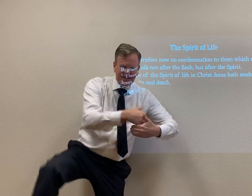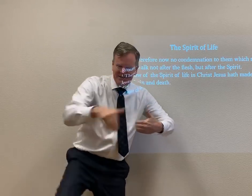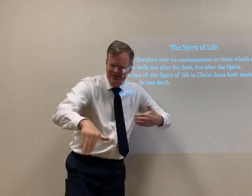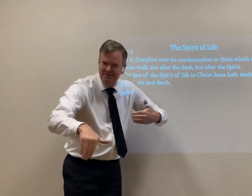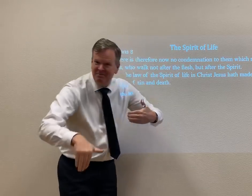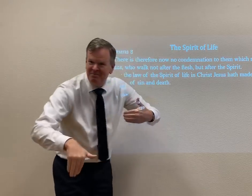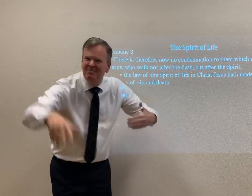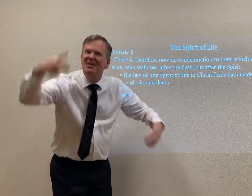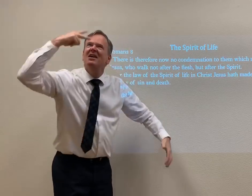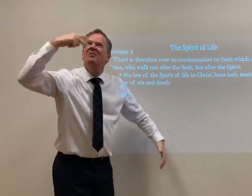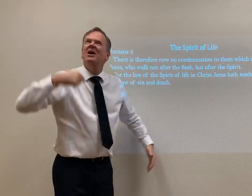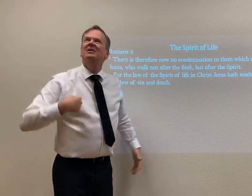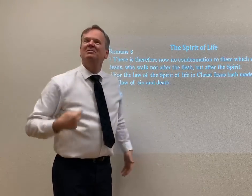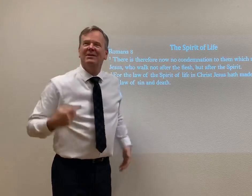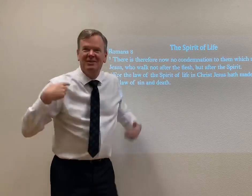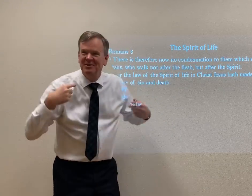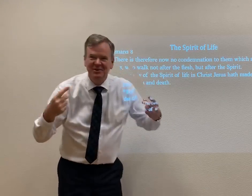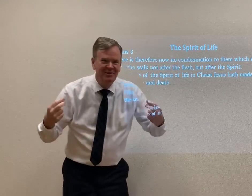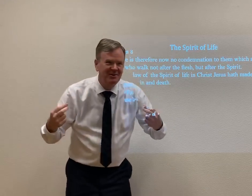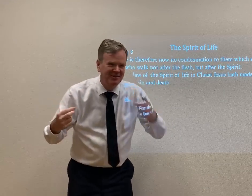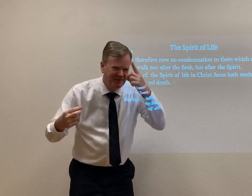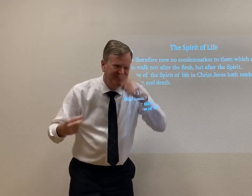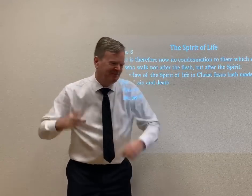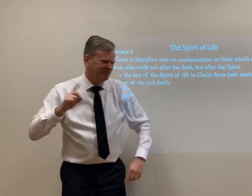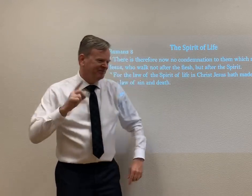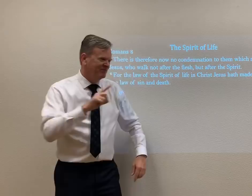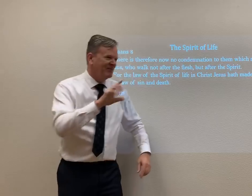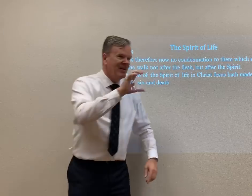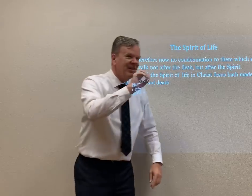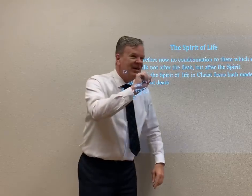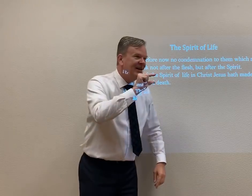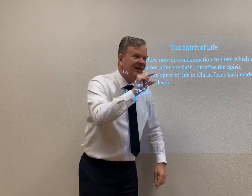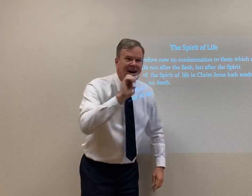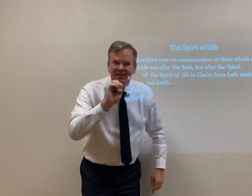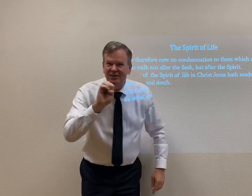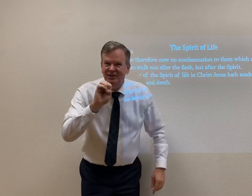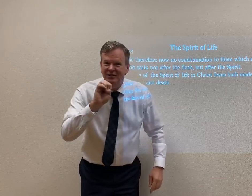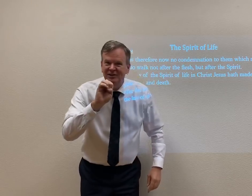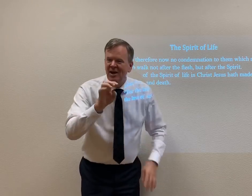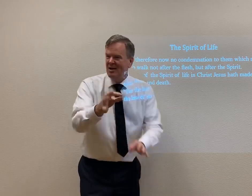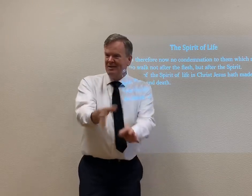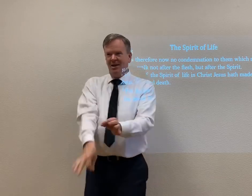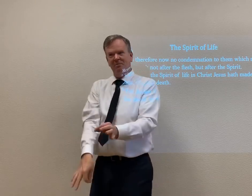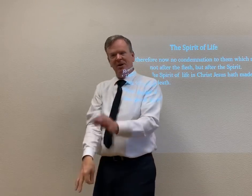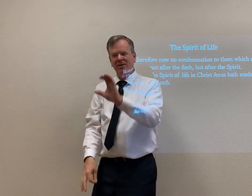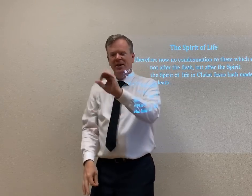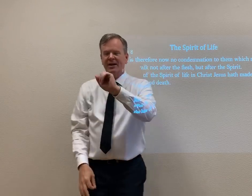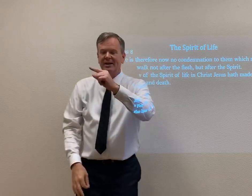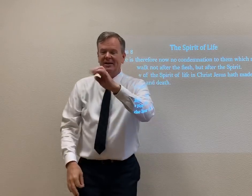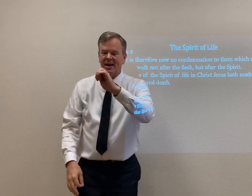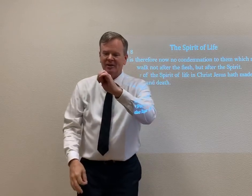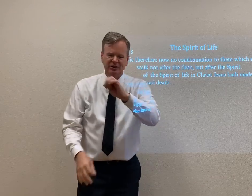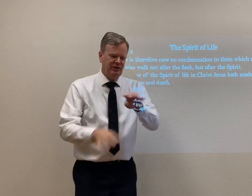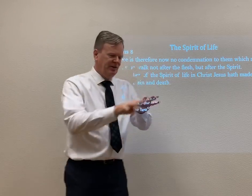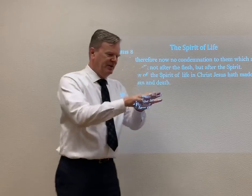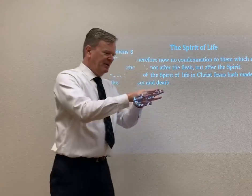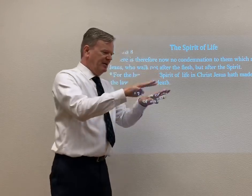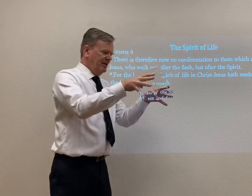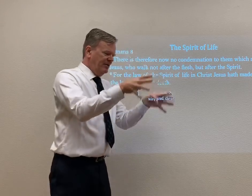monkey is using its other hand, feet, saying, okay, do whatever you want. So what they can do, and it's really simple, it honestly is this simple. You take